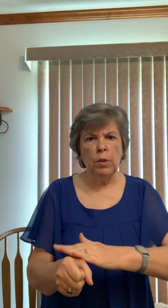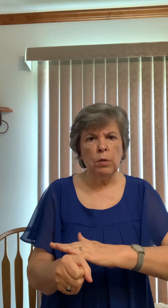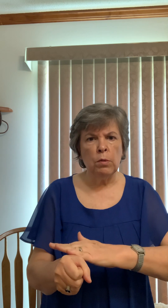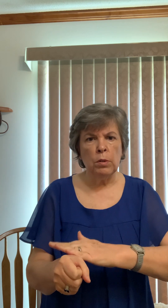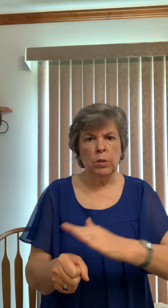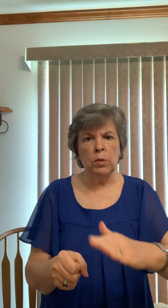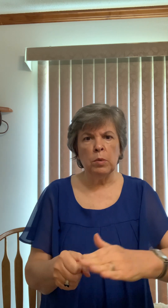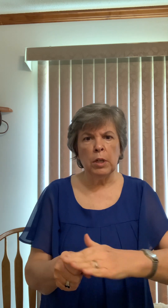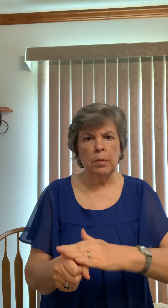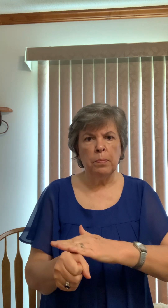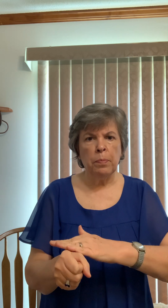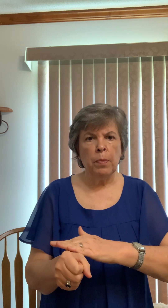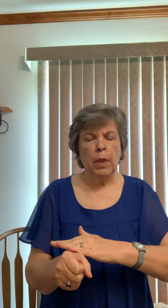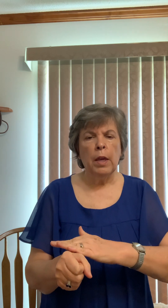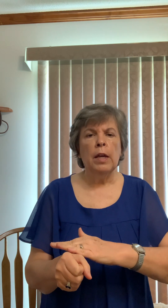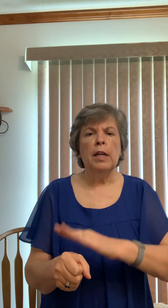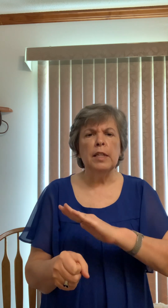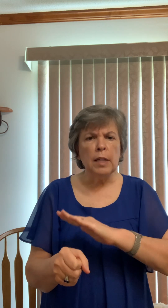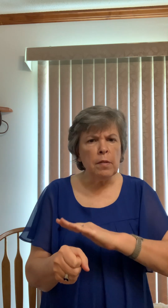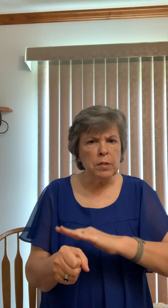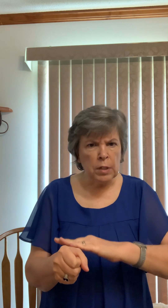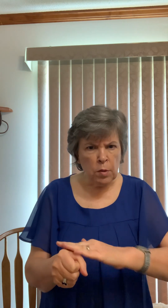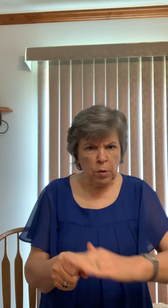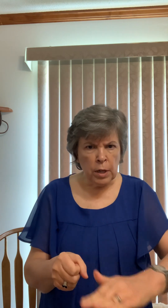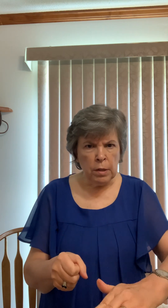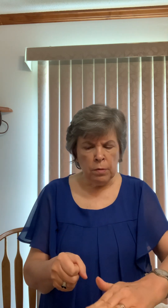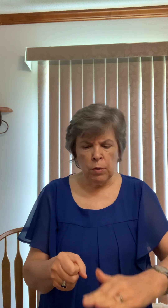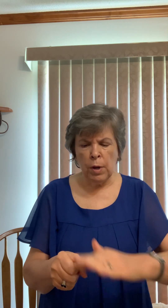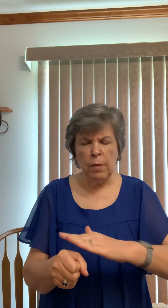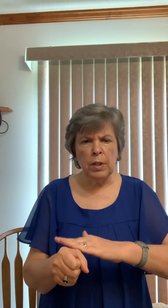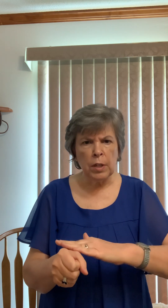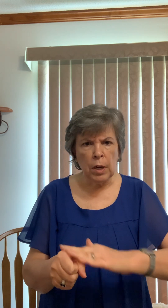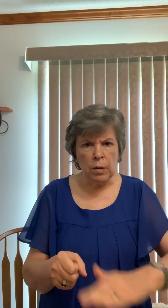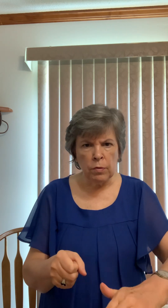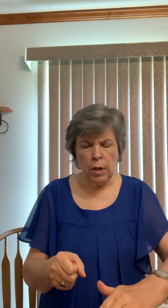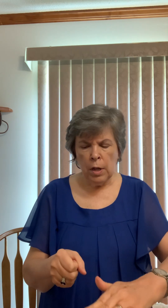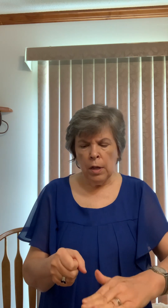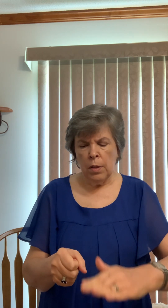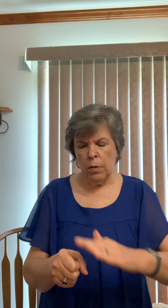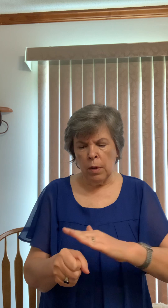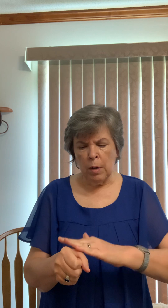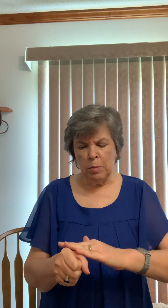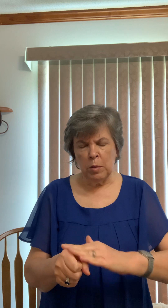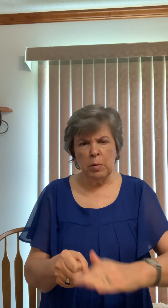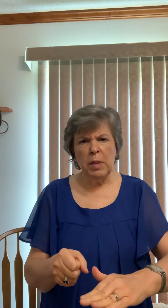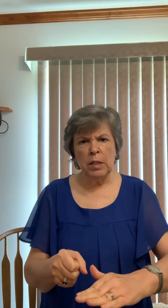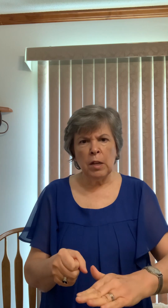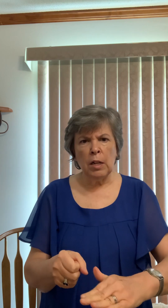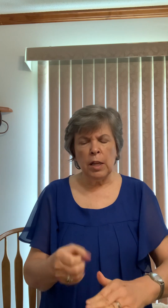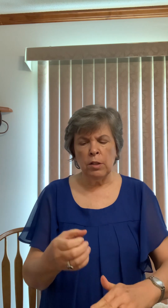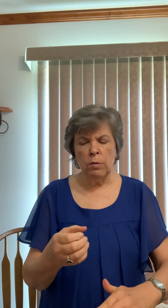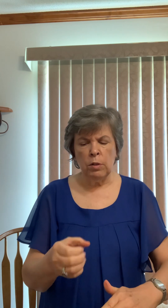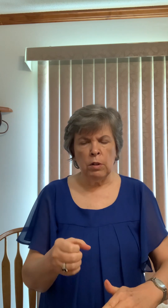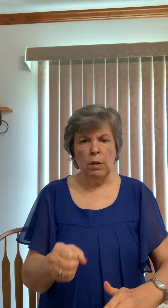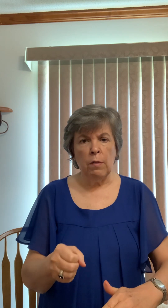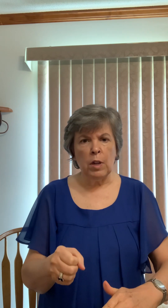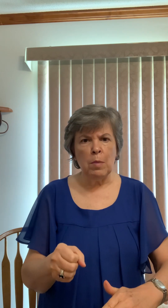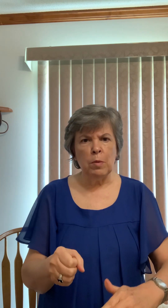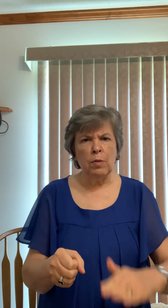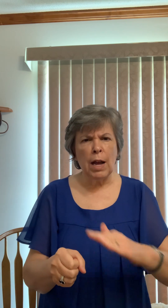fill is this way. And enough is the other way. If you have enough, to me that's kind of like you know, you have a cup of flour and